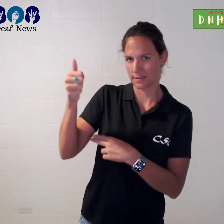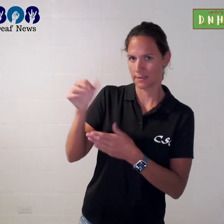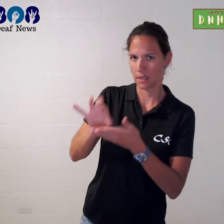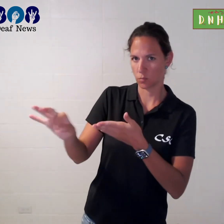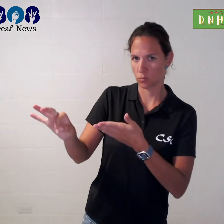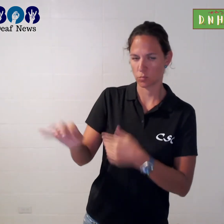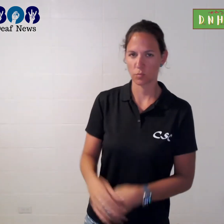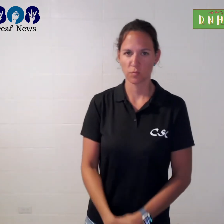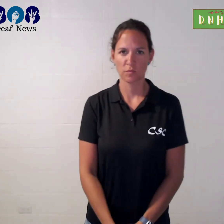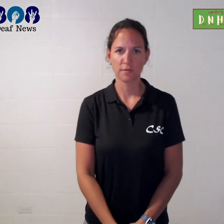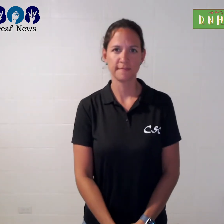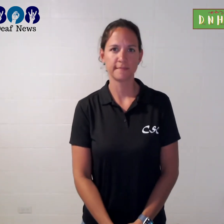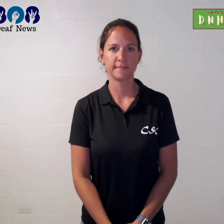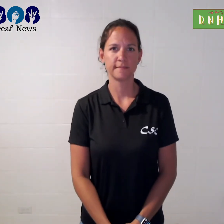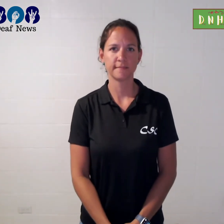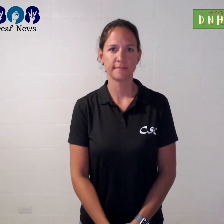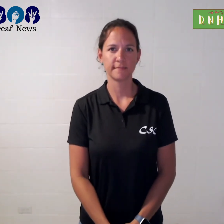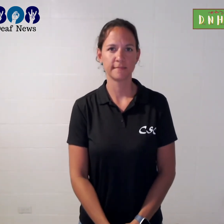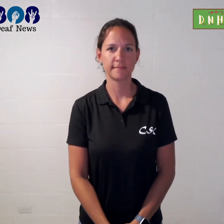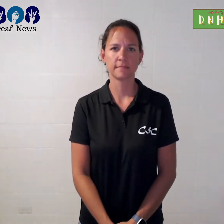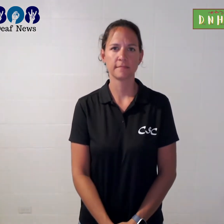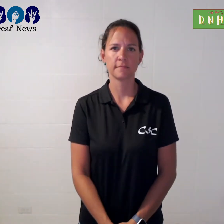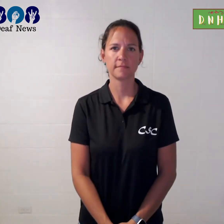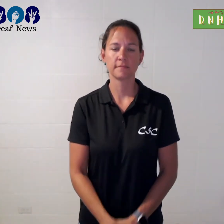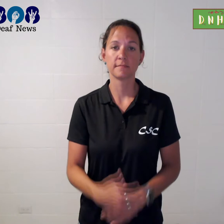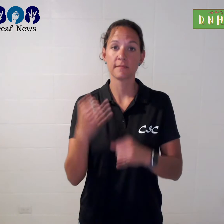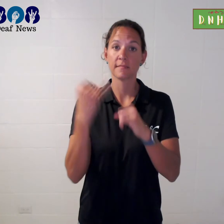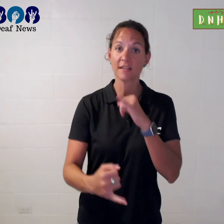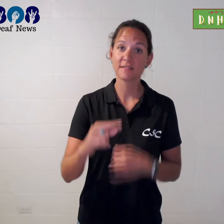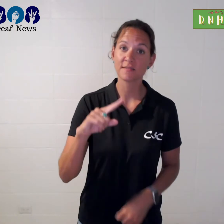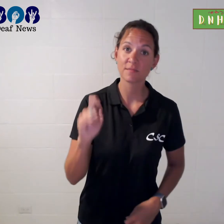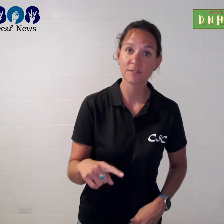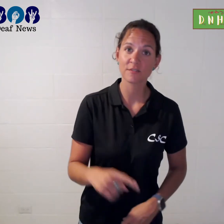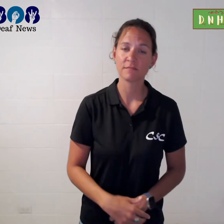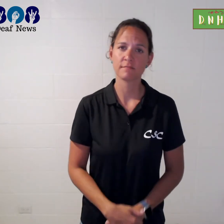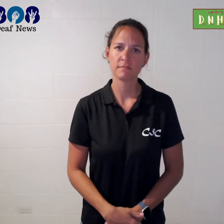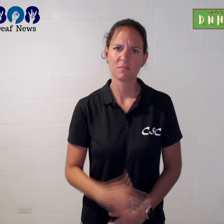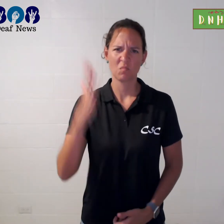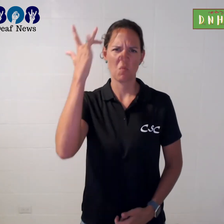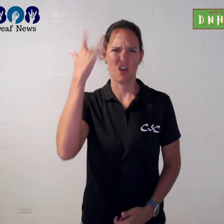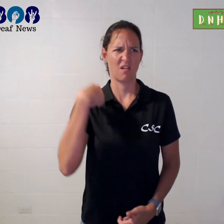count are in New York and California, with 5 confirmed cases each.